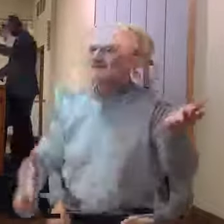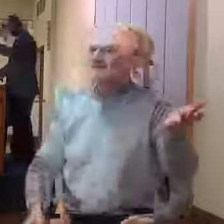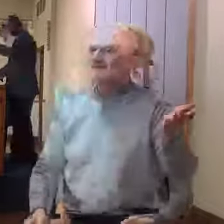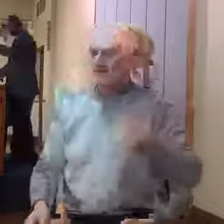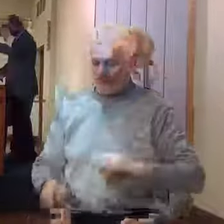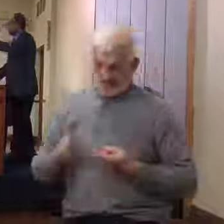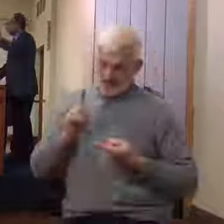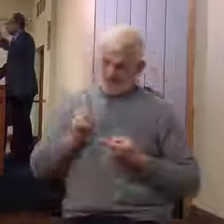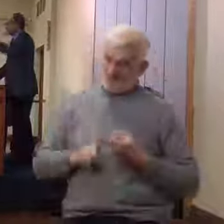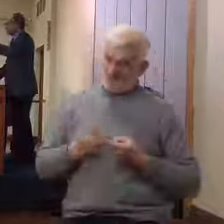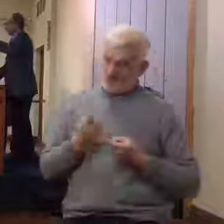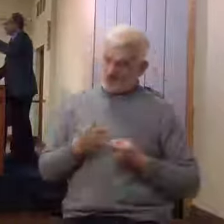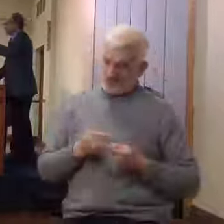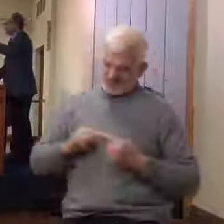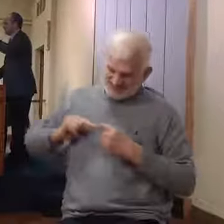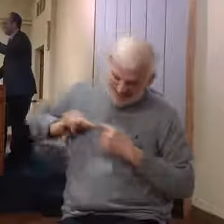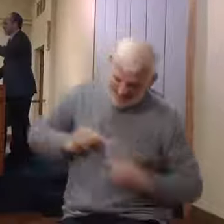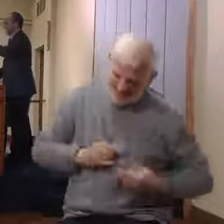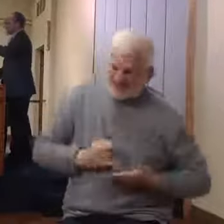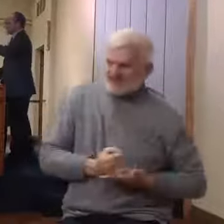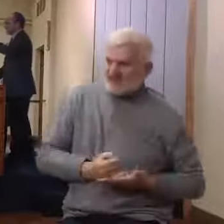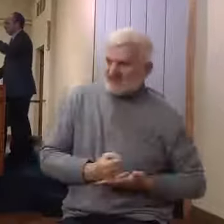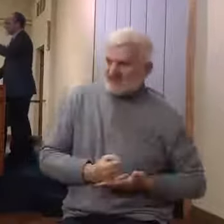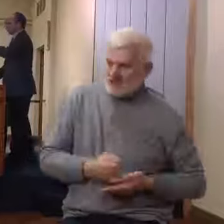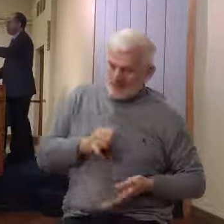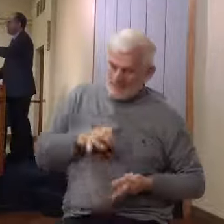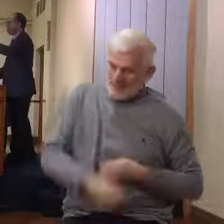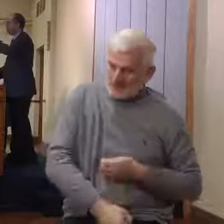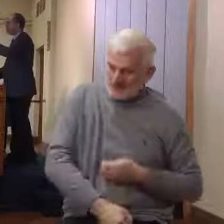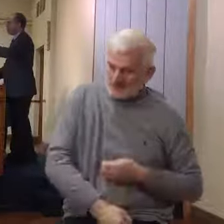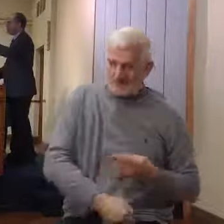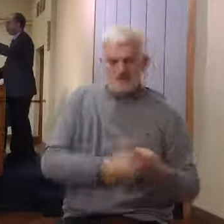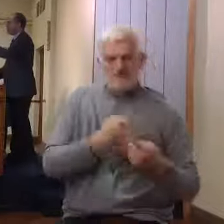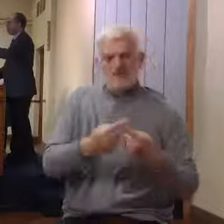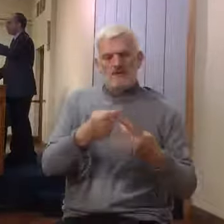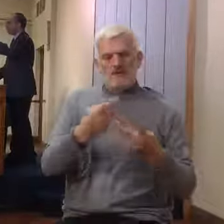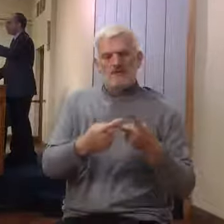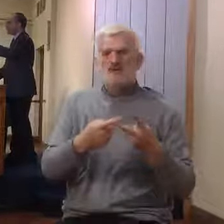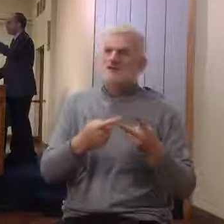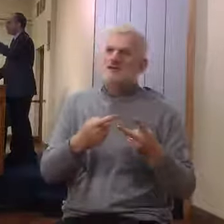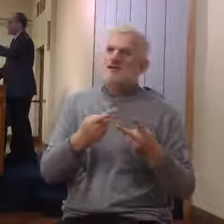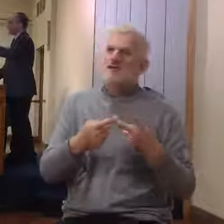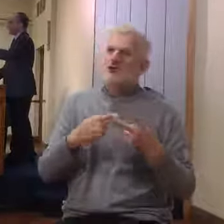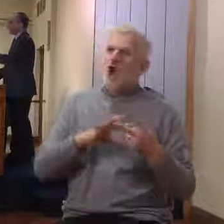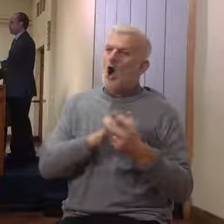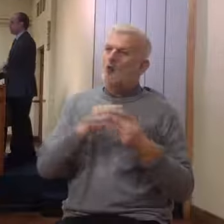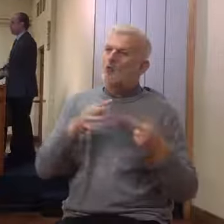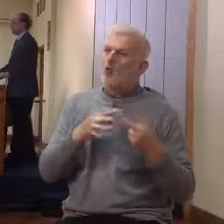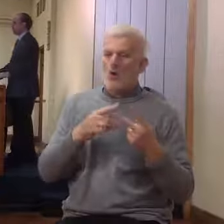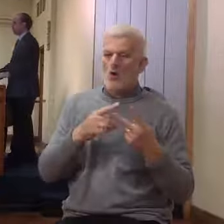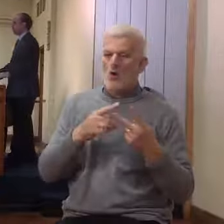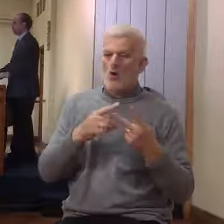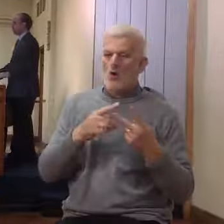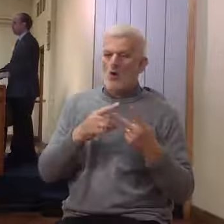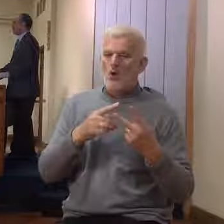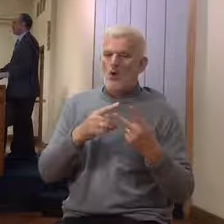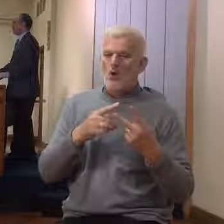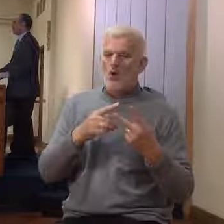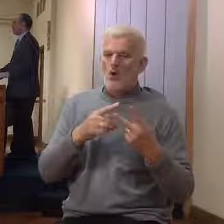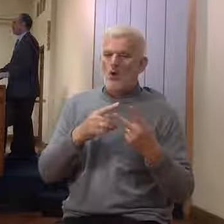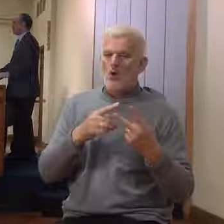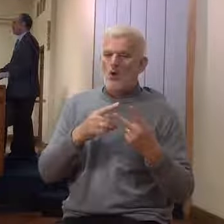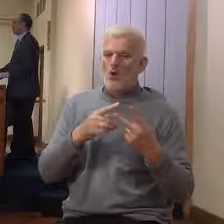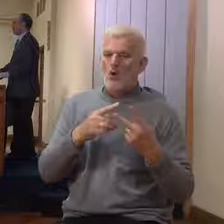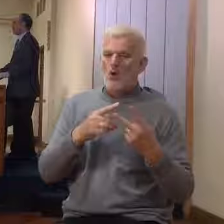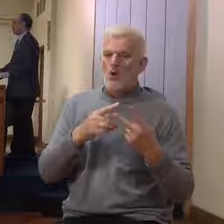second one is we want to see every person, if it's possible, coming to the saving knowledge of the Lord Jesus.